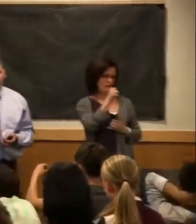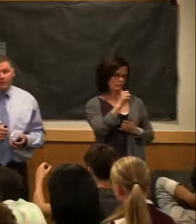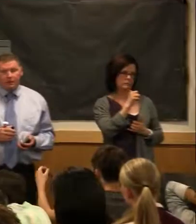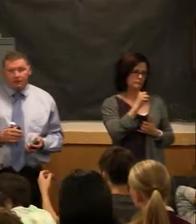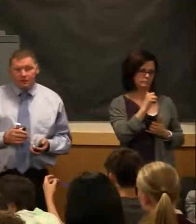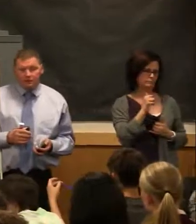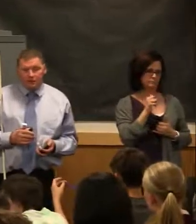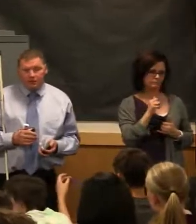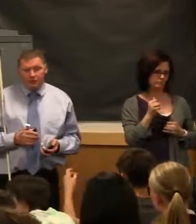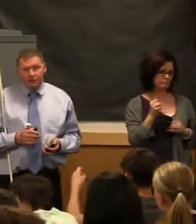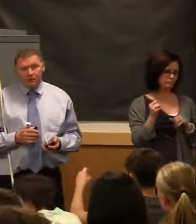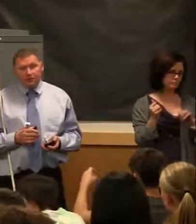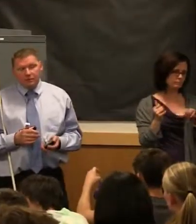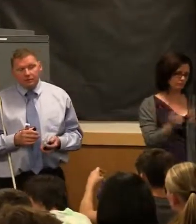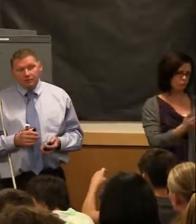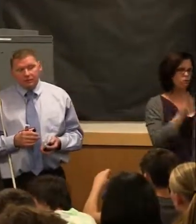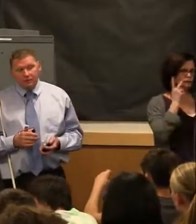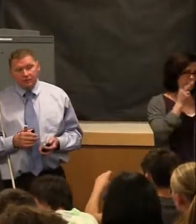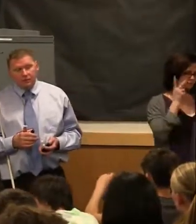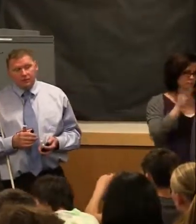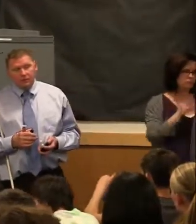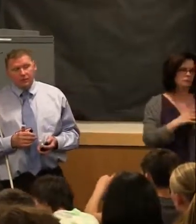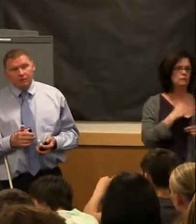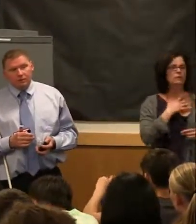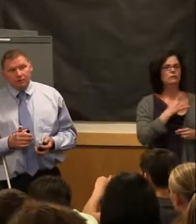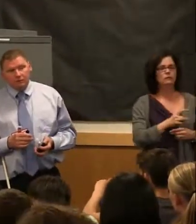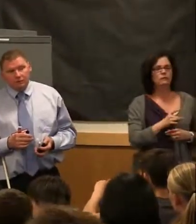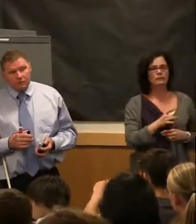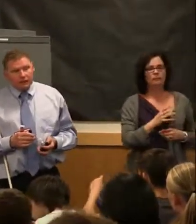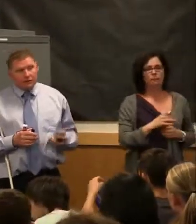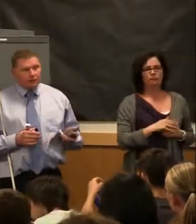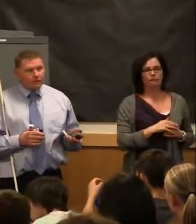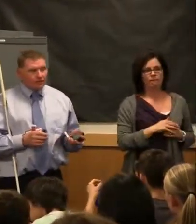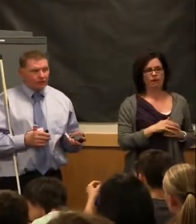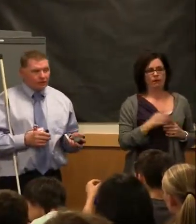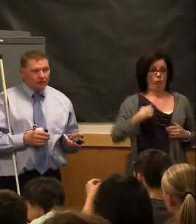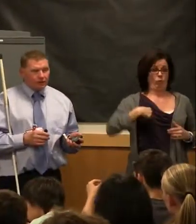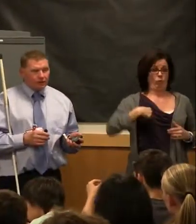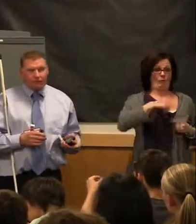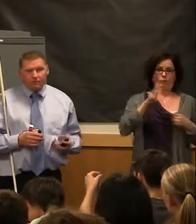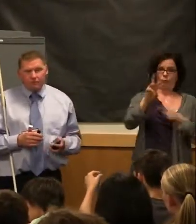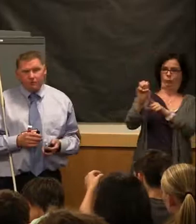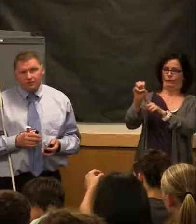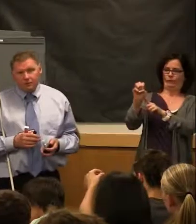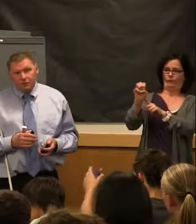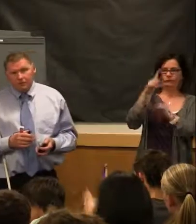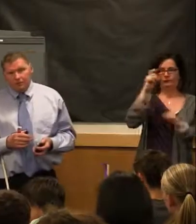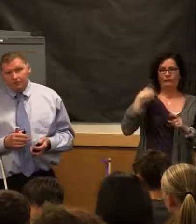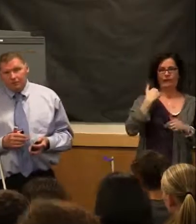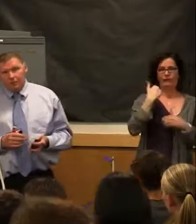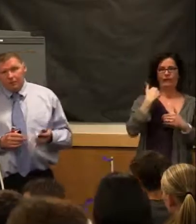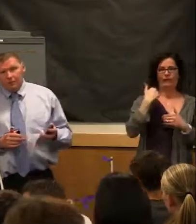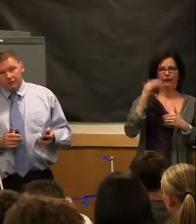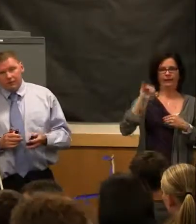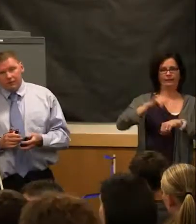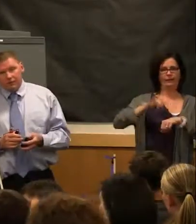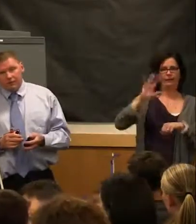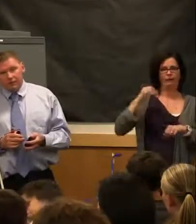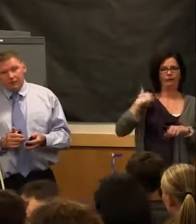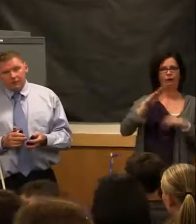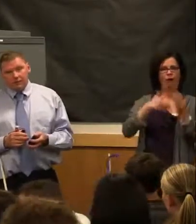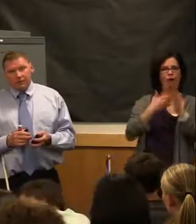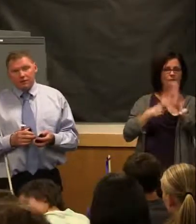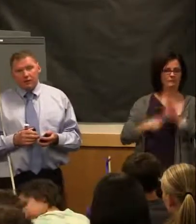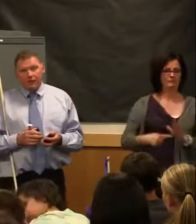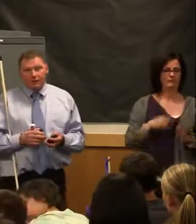You know, it's interesting that when we were, and I say we because I had all the symptoms, my wife was